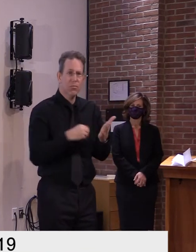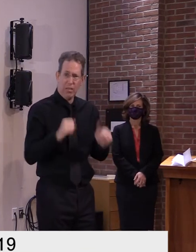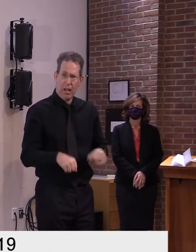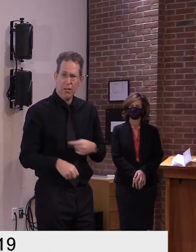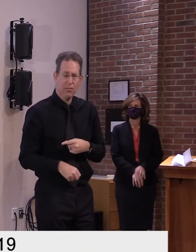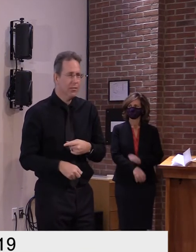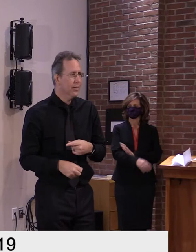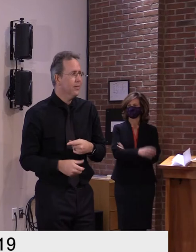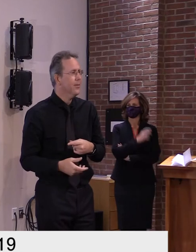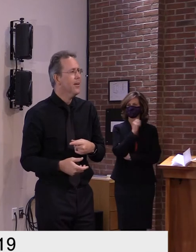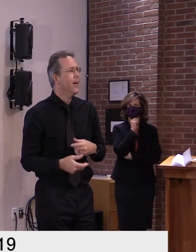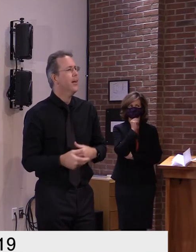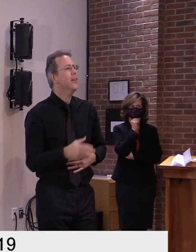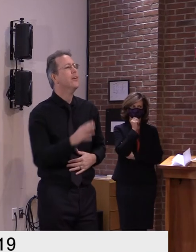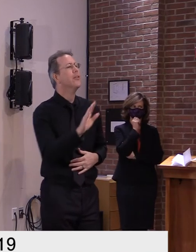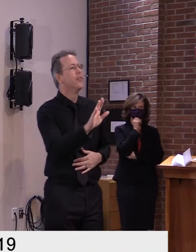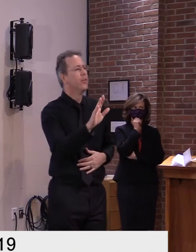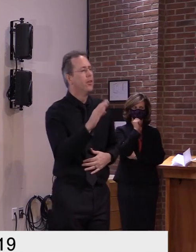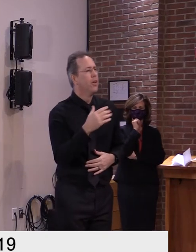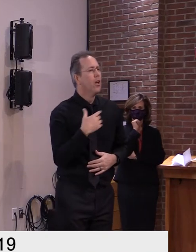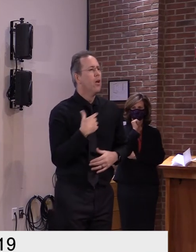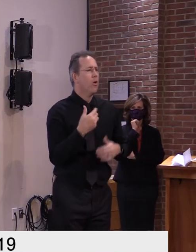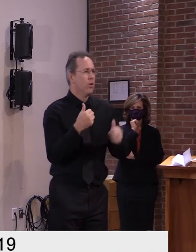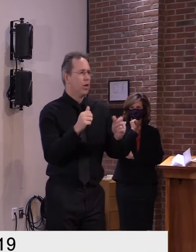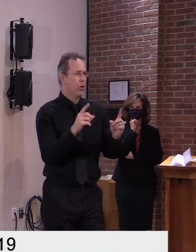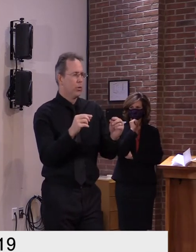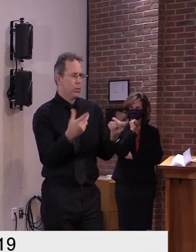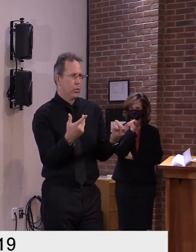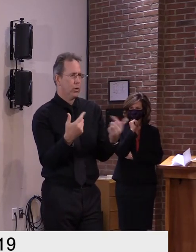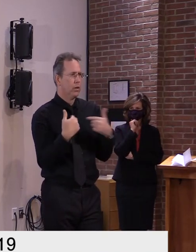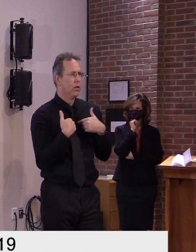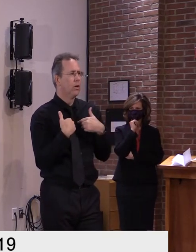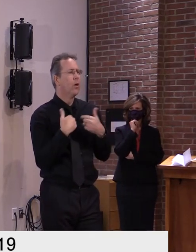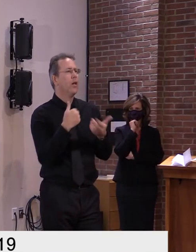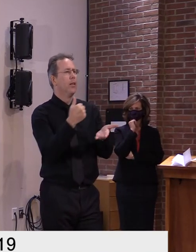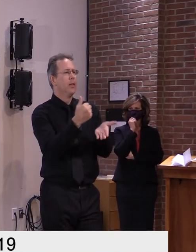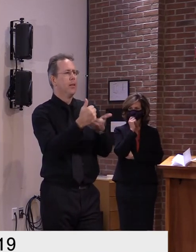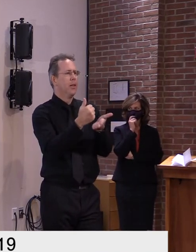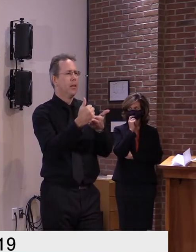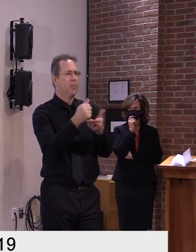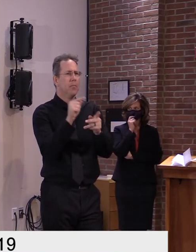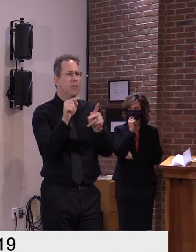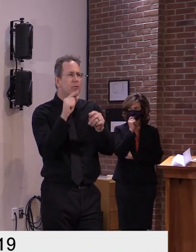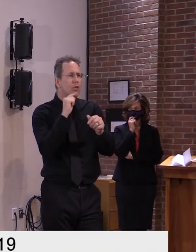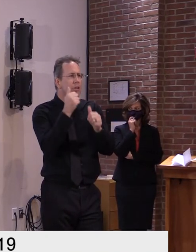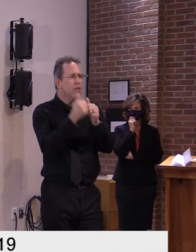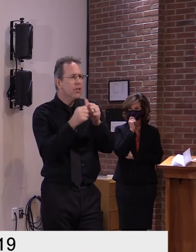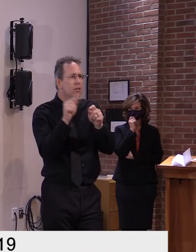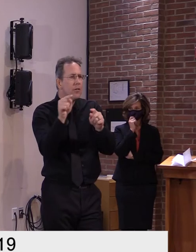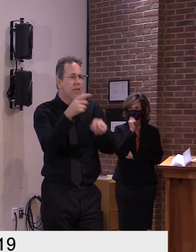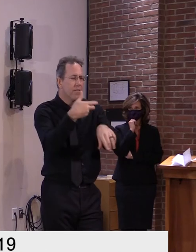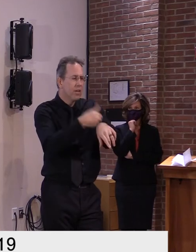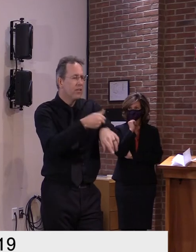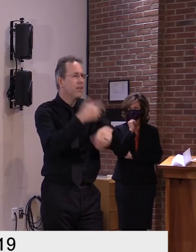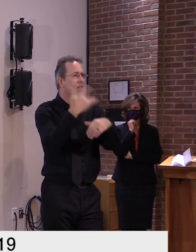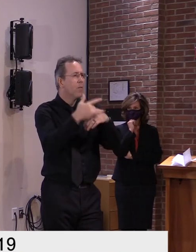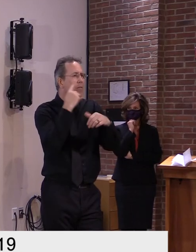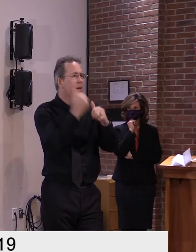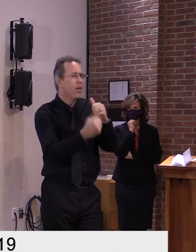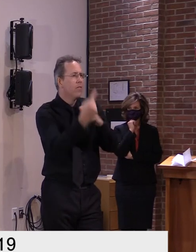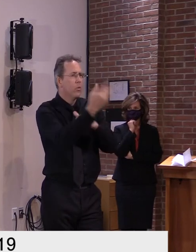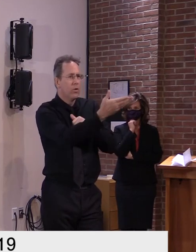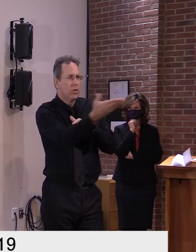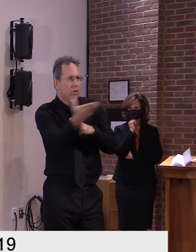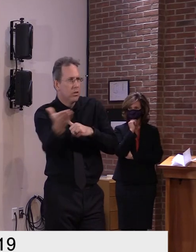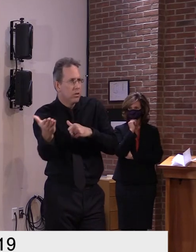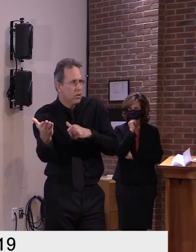were there to help and vaccine is available to those populations just as soon as possible. So if that's what you identify